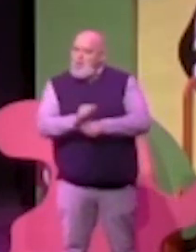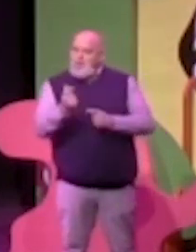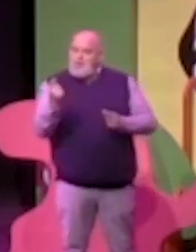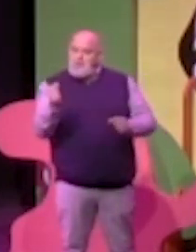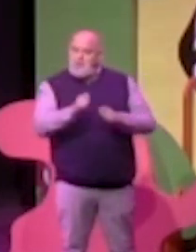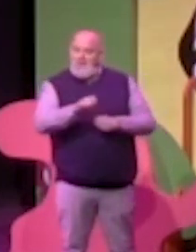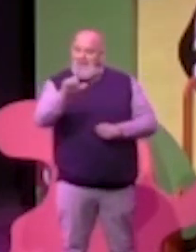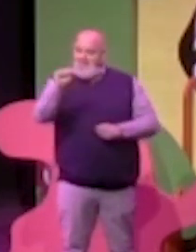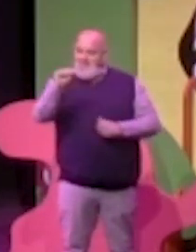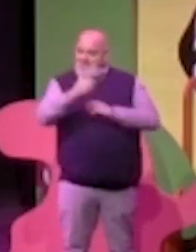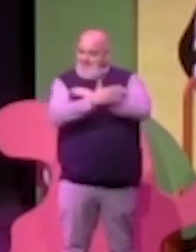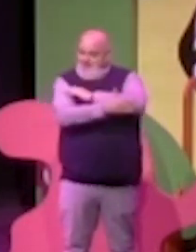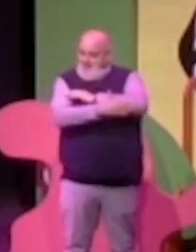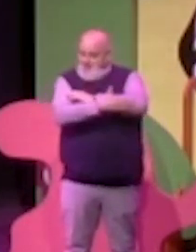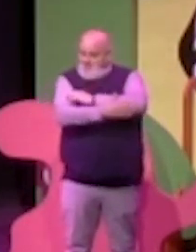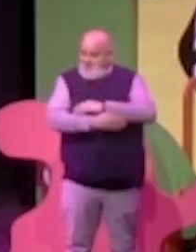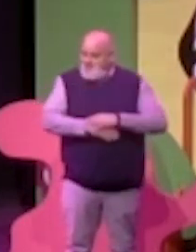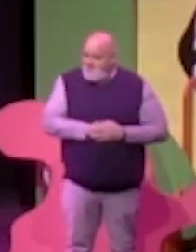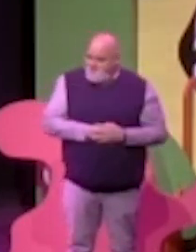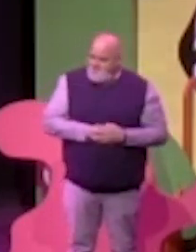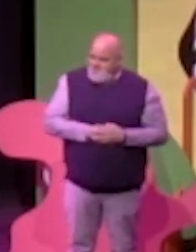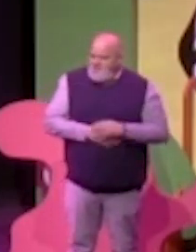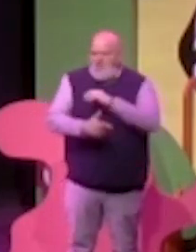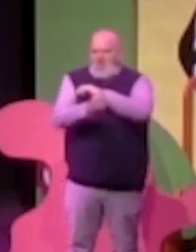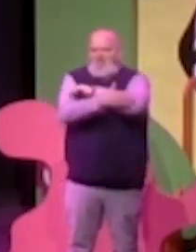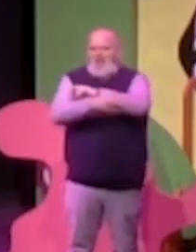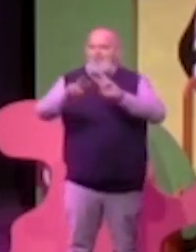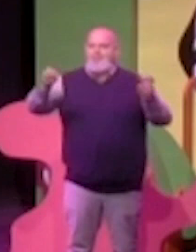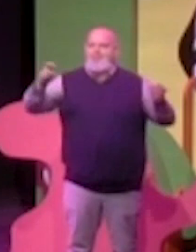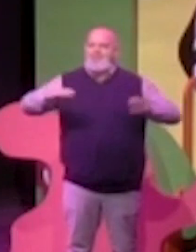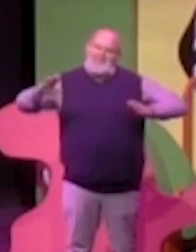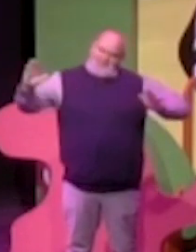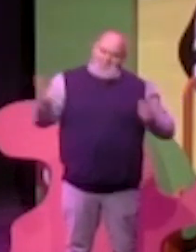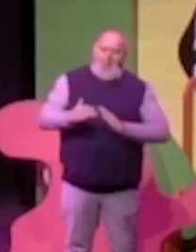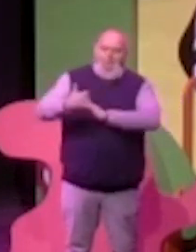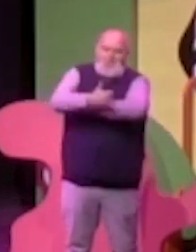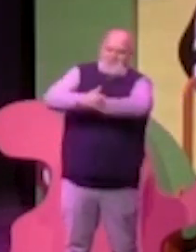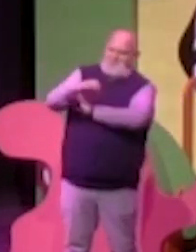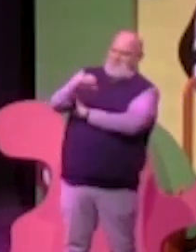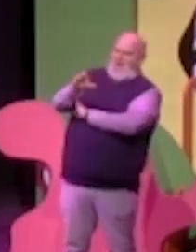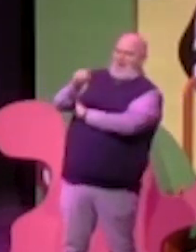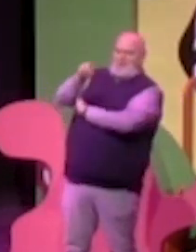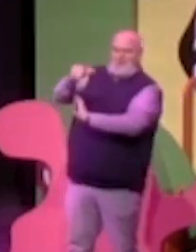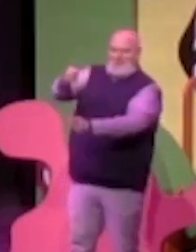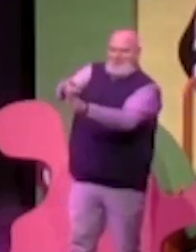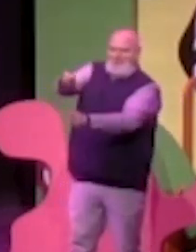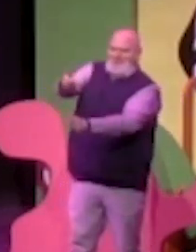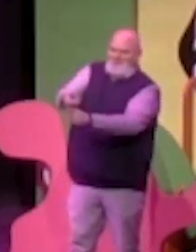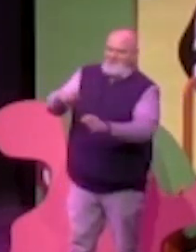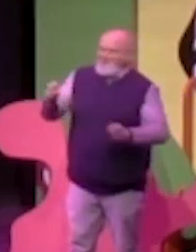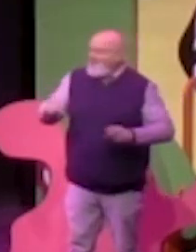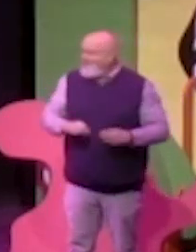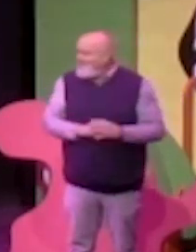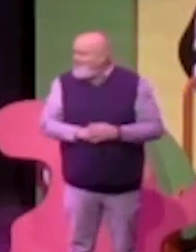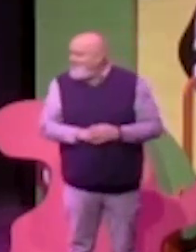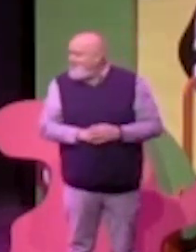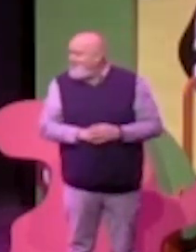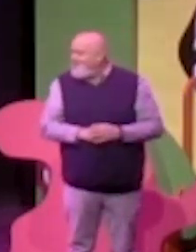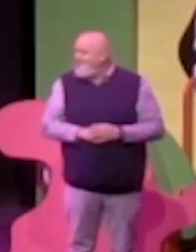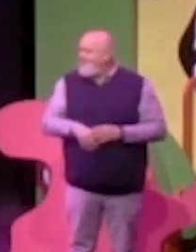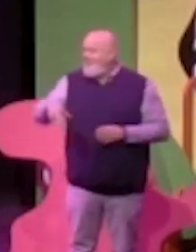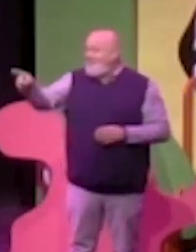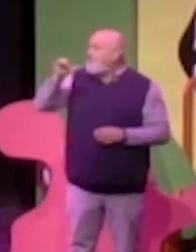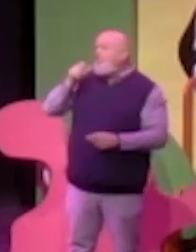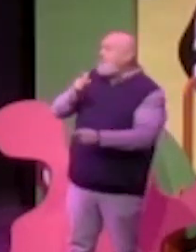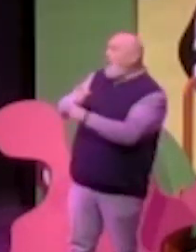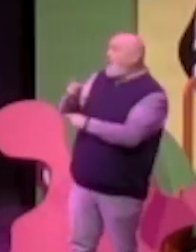County. LA County is a small country and has a, it really a five-person